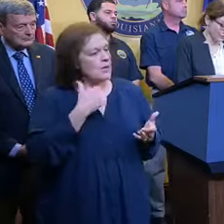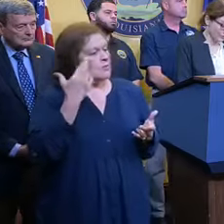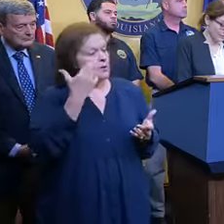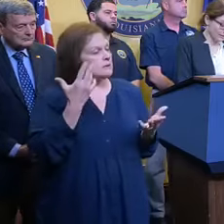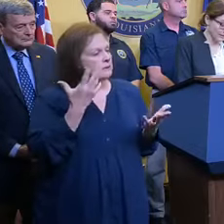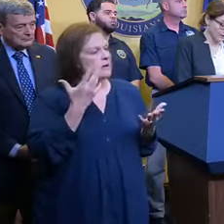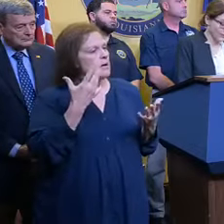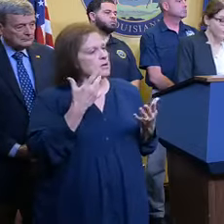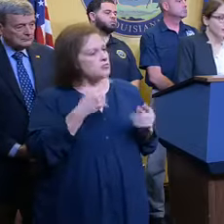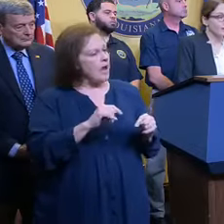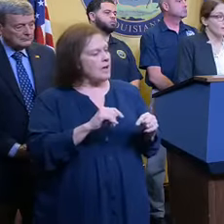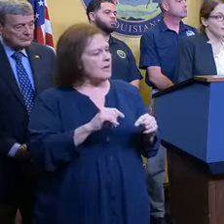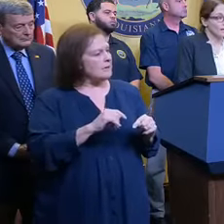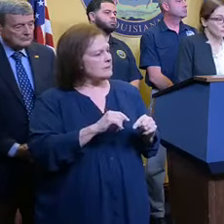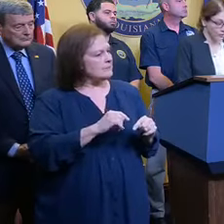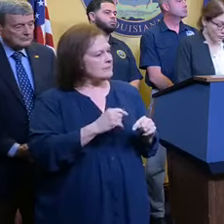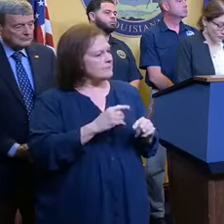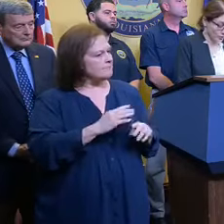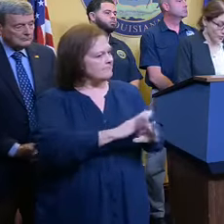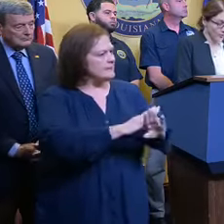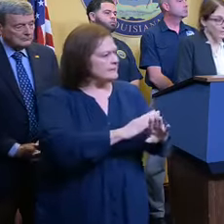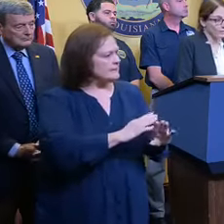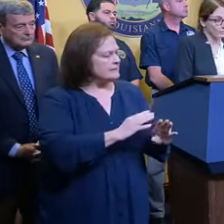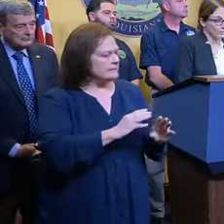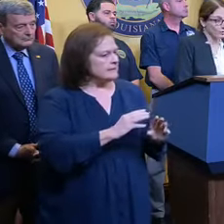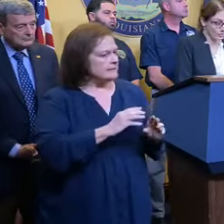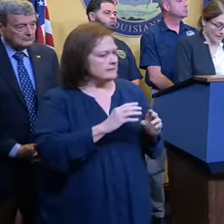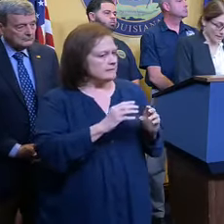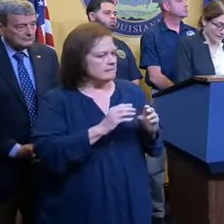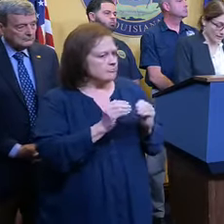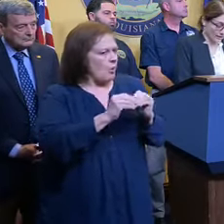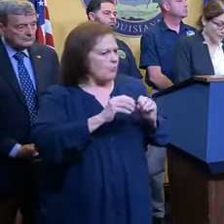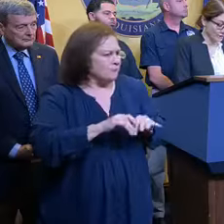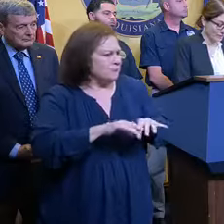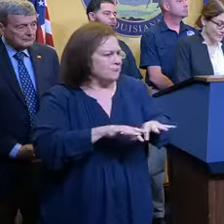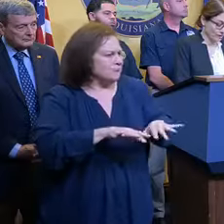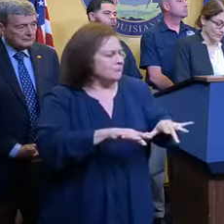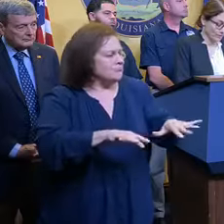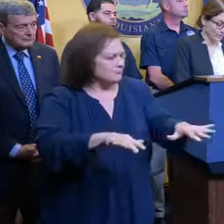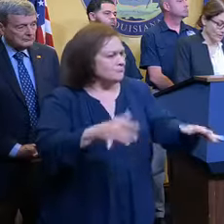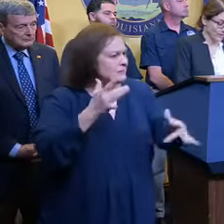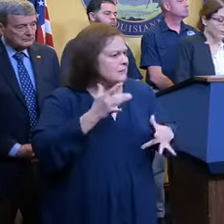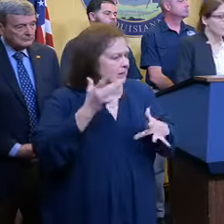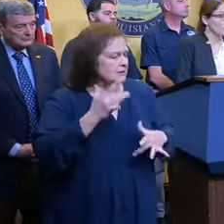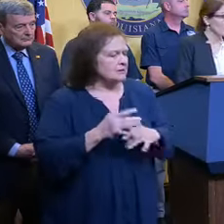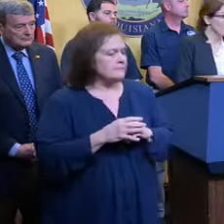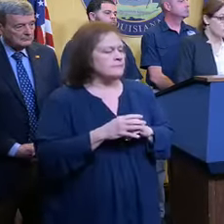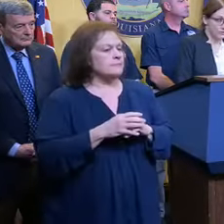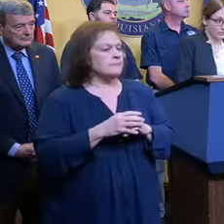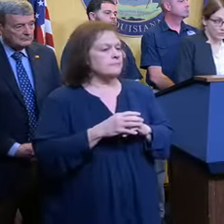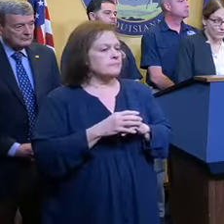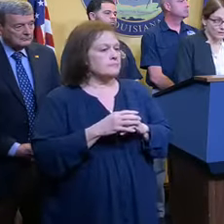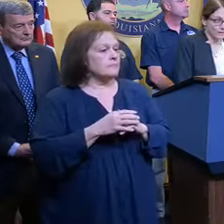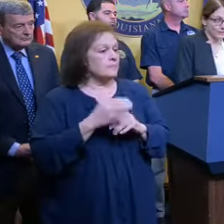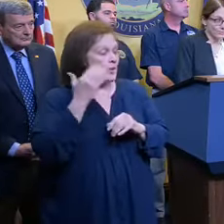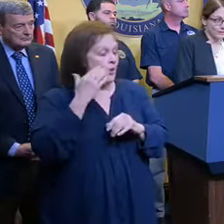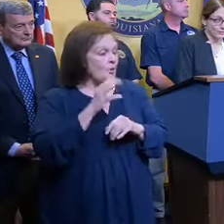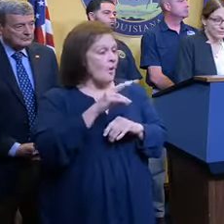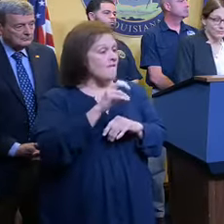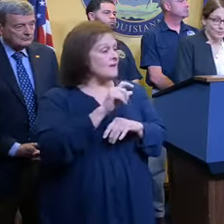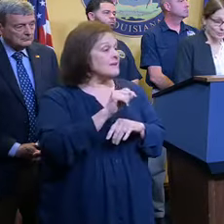social distancing measures that are aimed to slow the rate at which COVID-19 spreads in our community. We know that